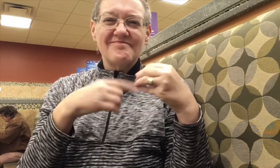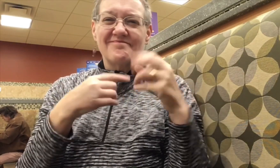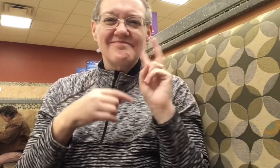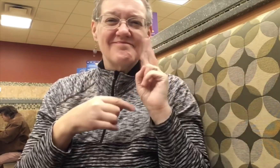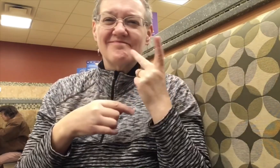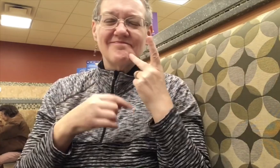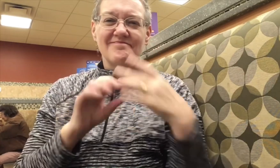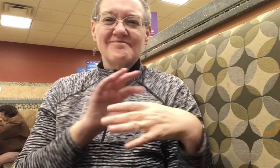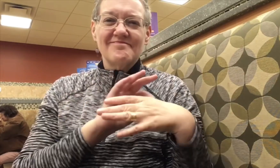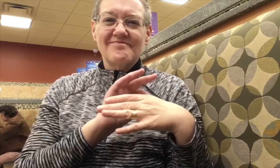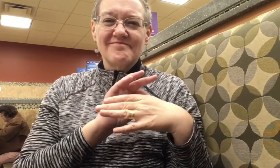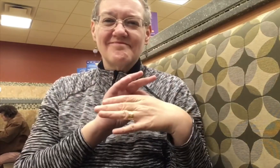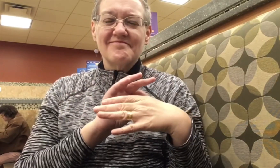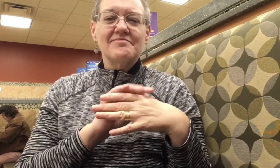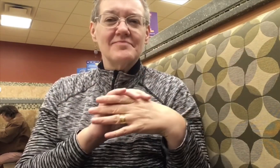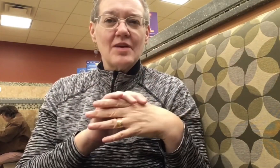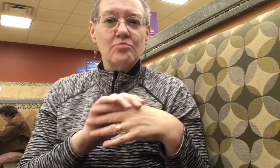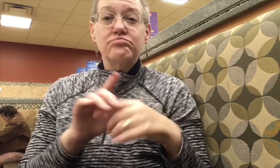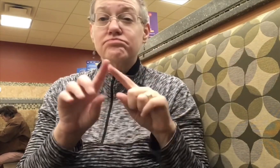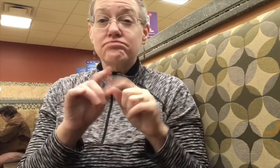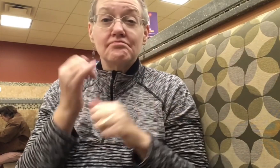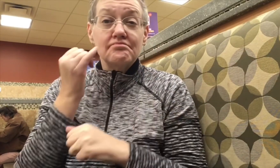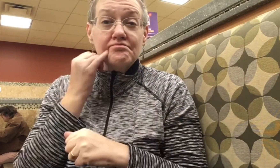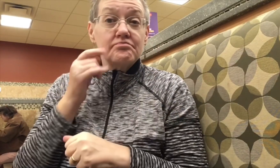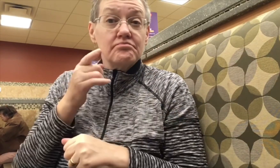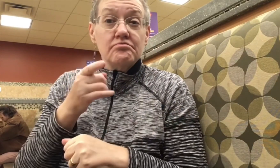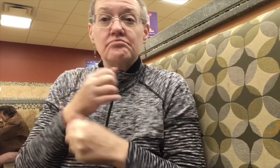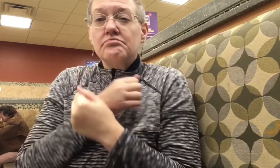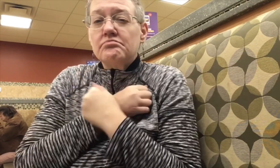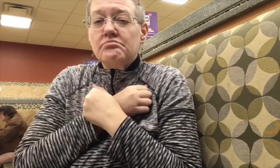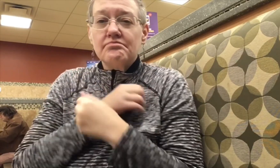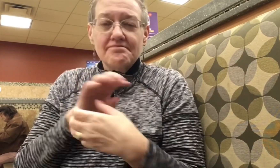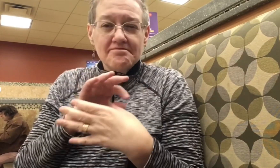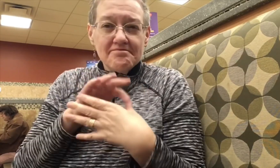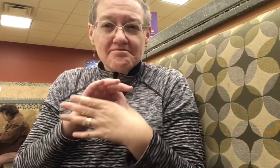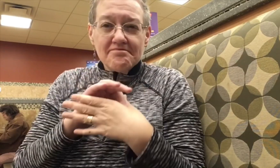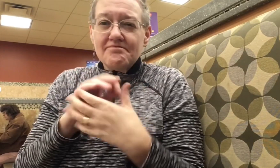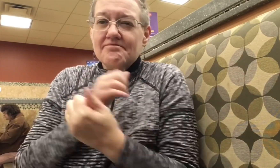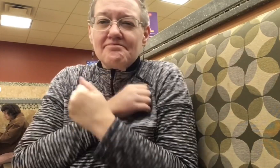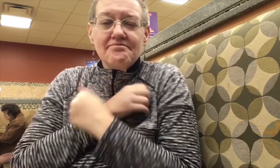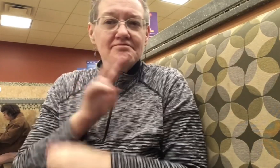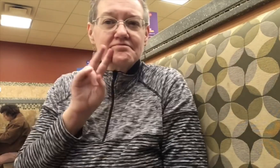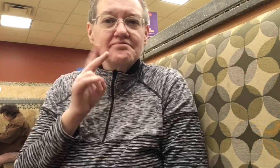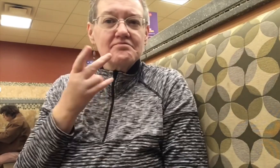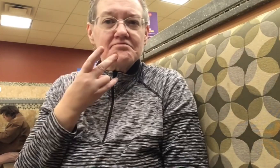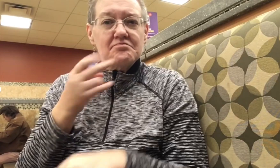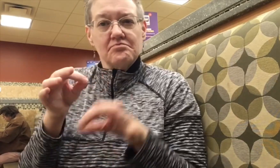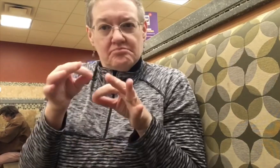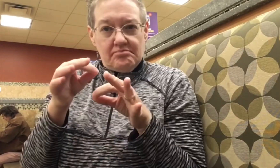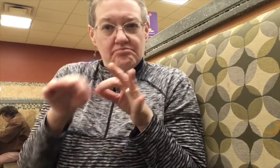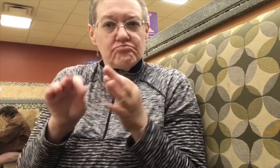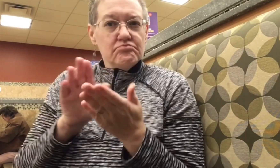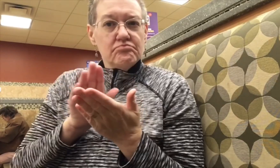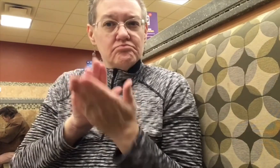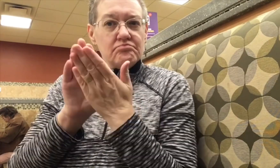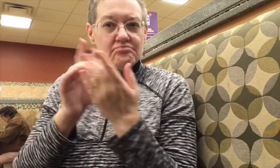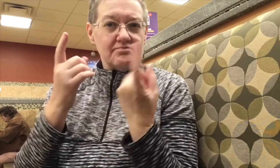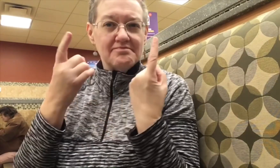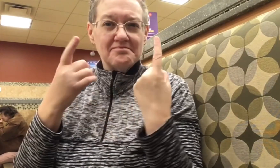because he's not crazy about vegetables or meat. But if you love meat and you love vegetables, you can keep